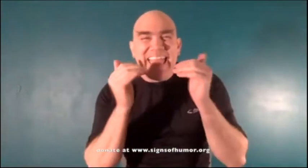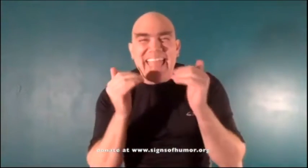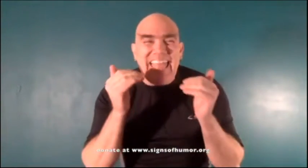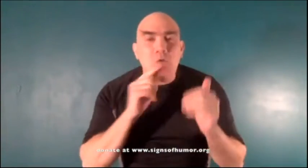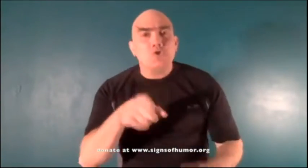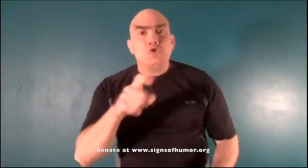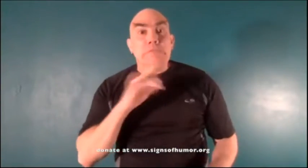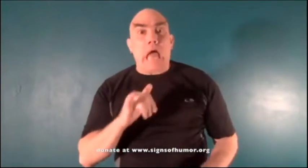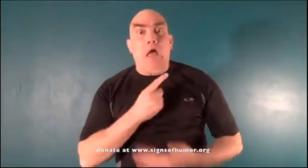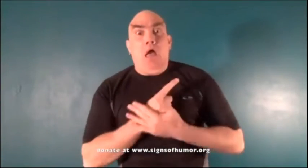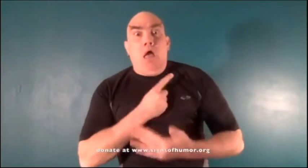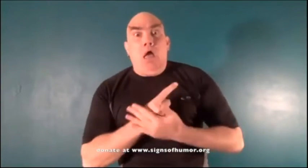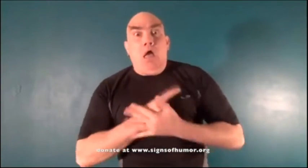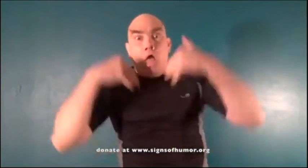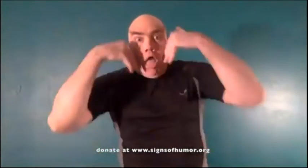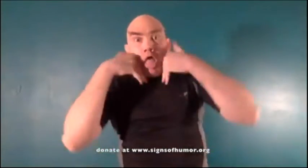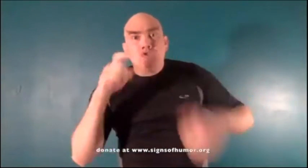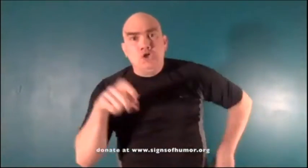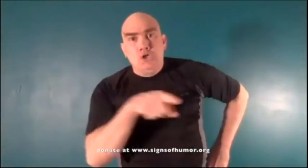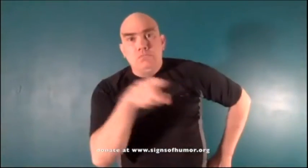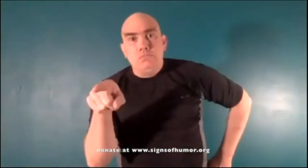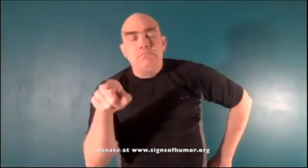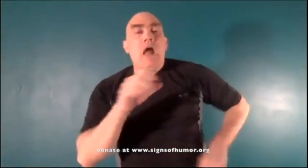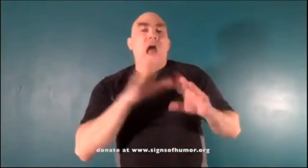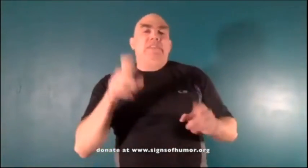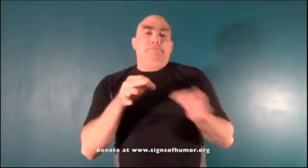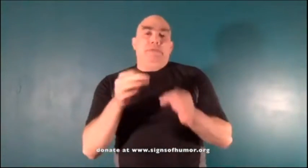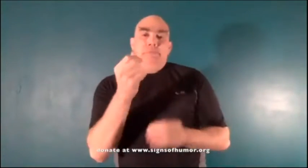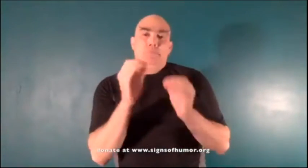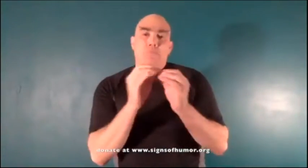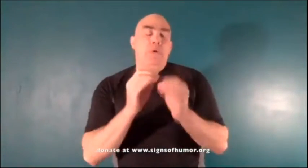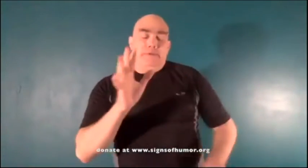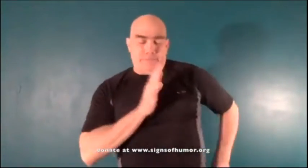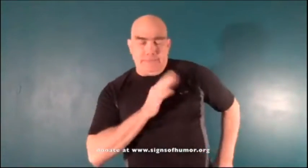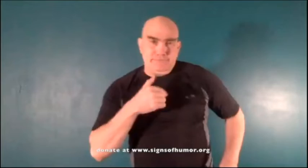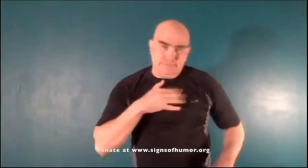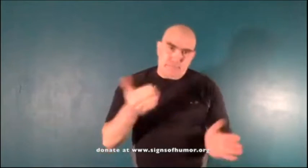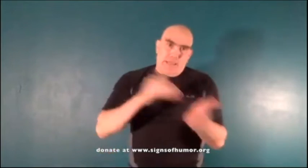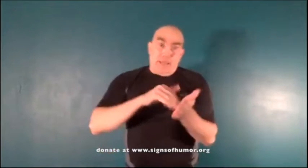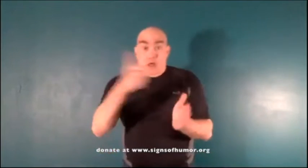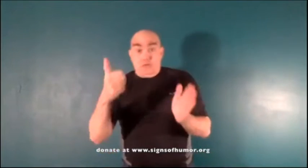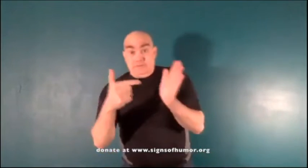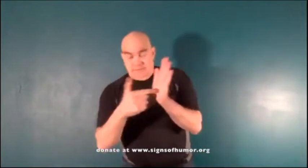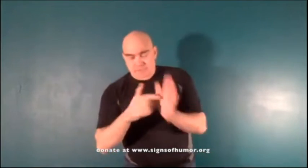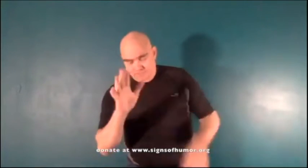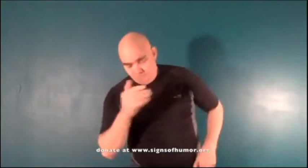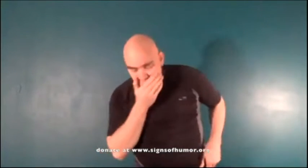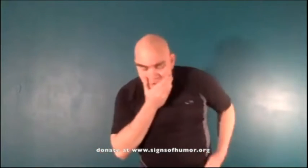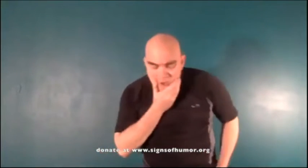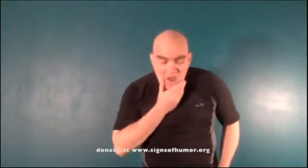Now, I can see you all are laughing. You're having the wrong reaction. You should be having a fear reaction. So clearly I haven't made my point.